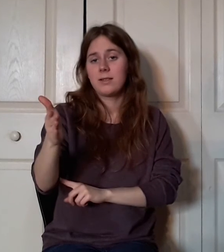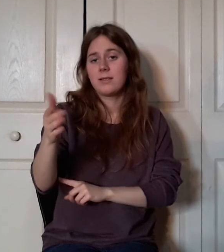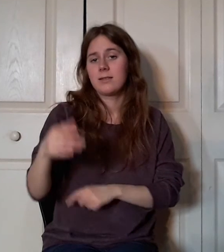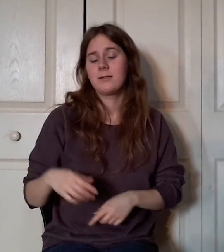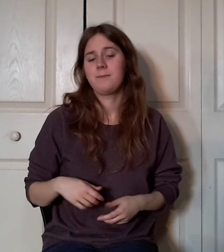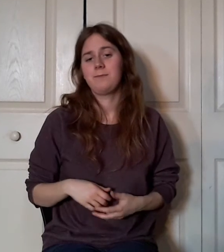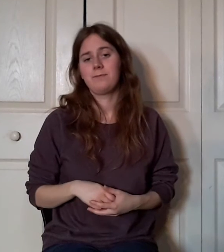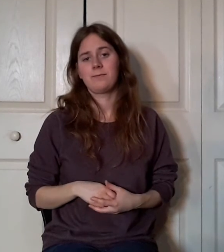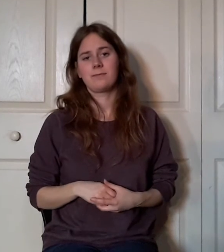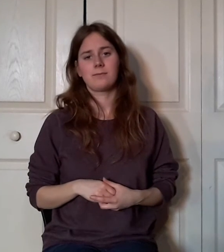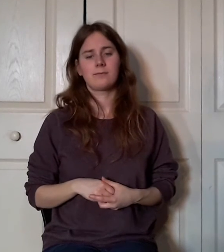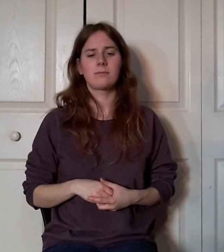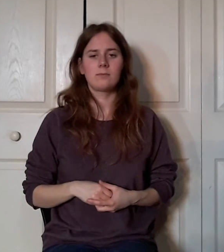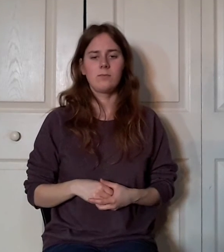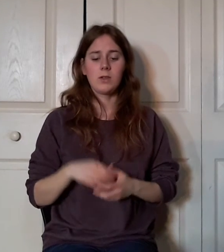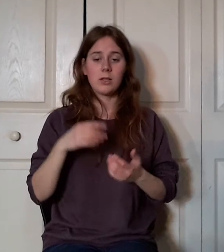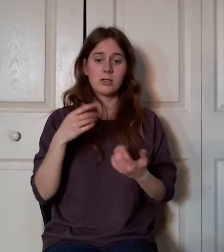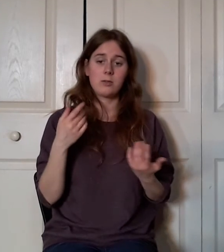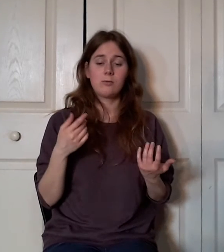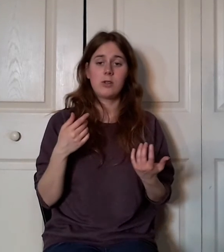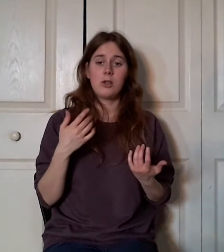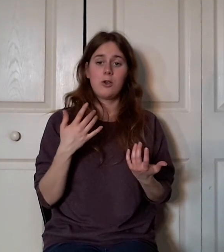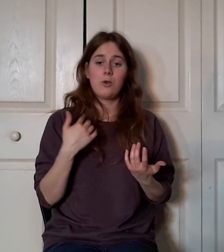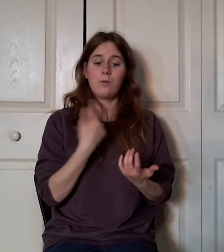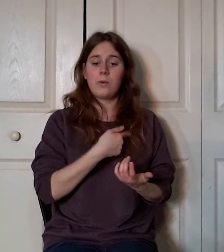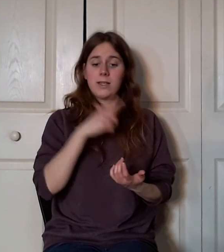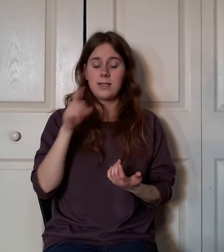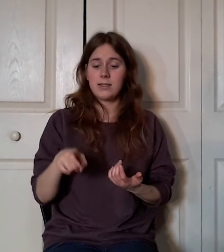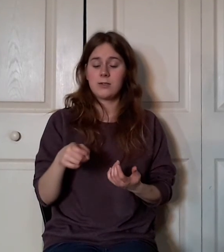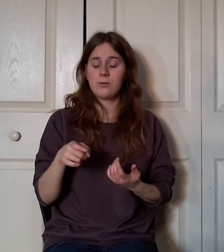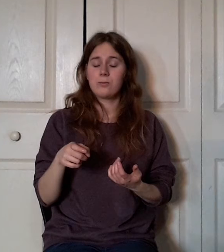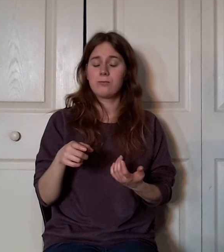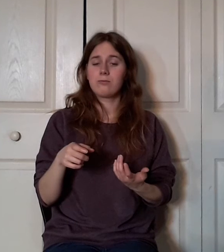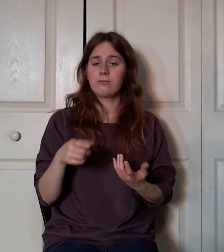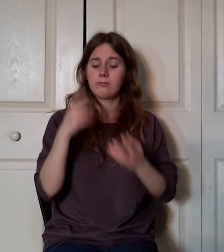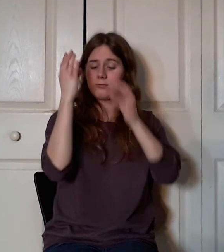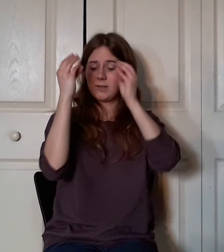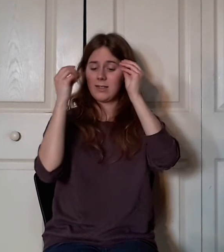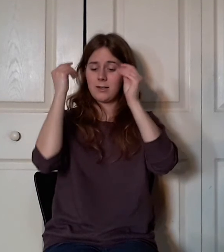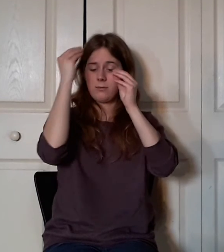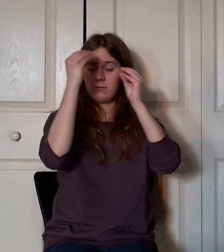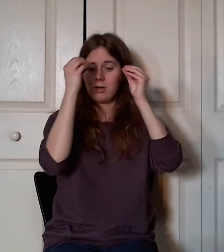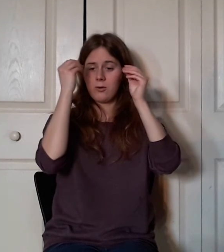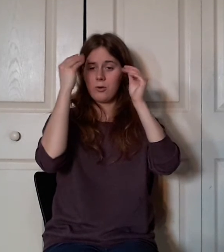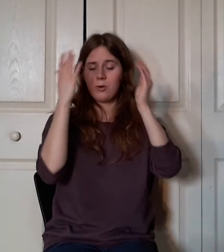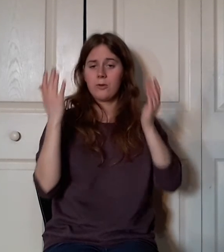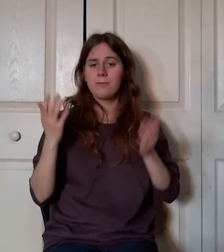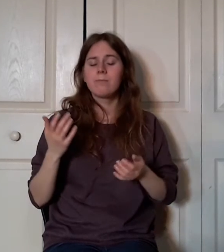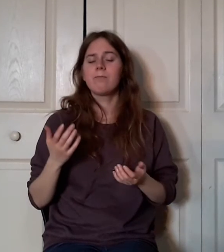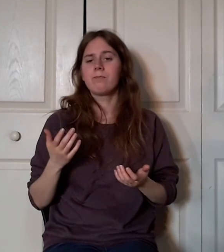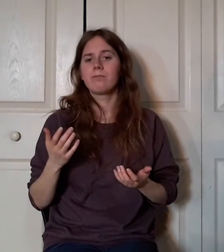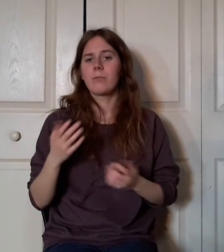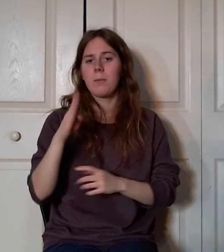when we start asking these questions, into the field of bioethics. As we have more and more control over the genome,